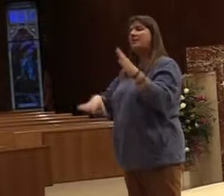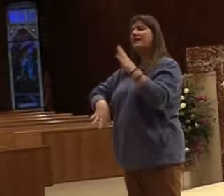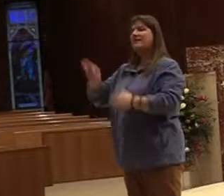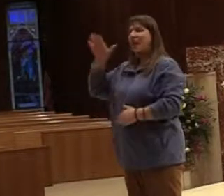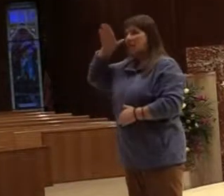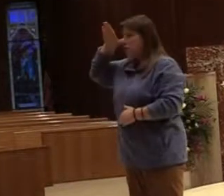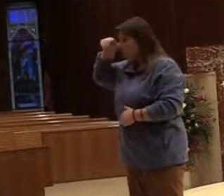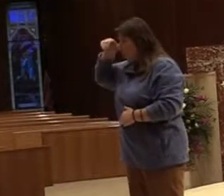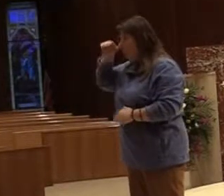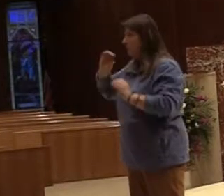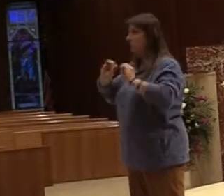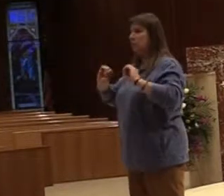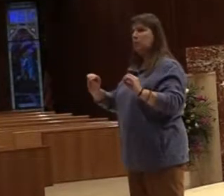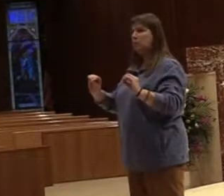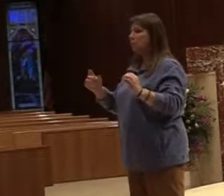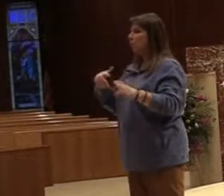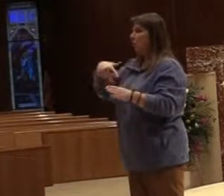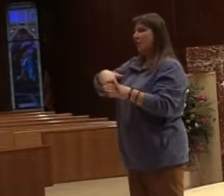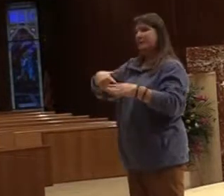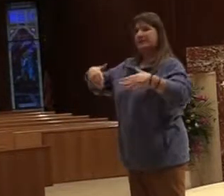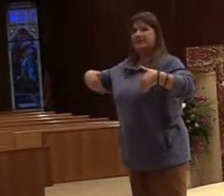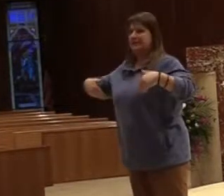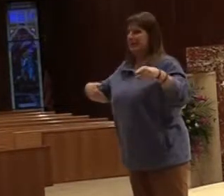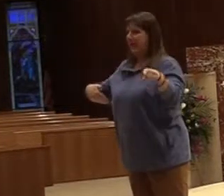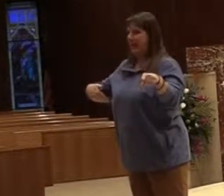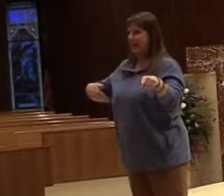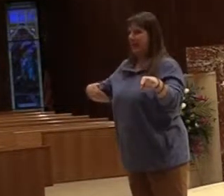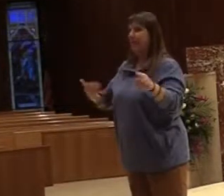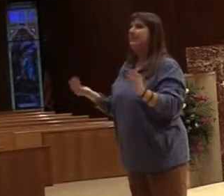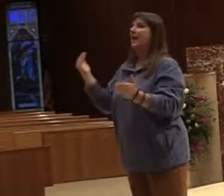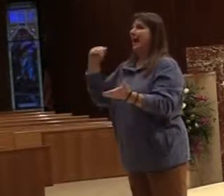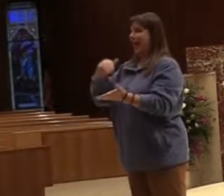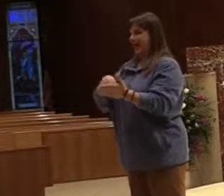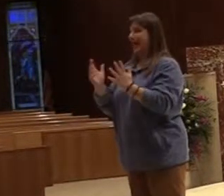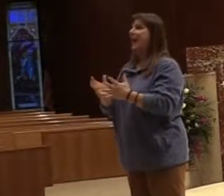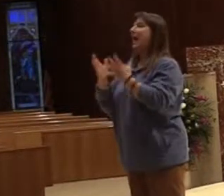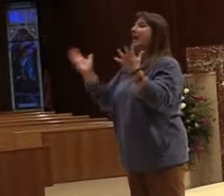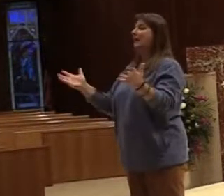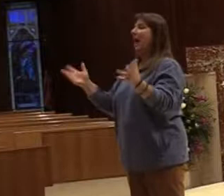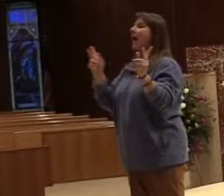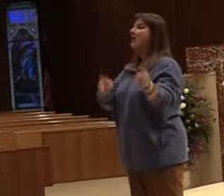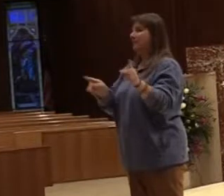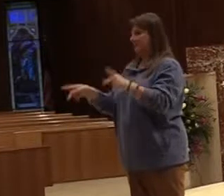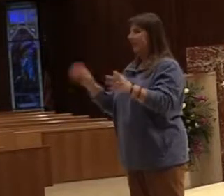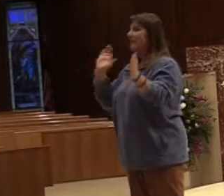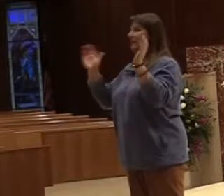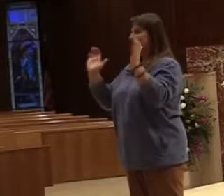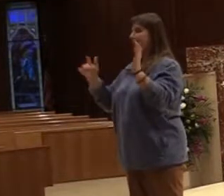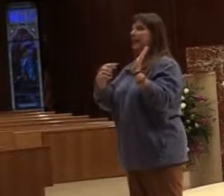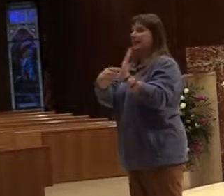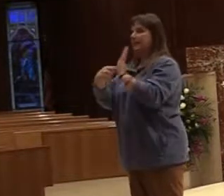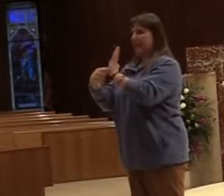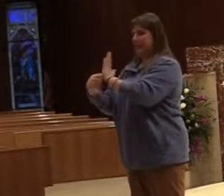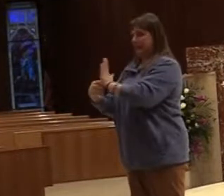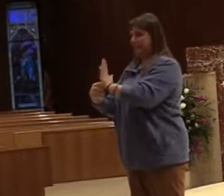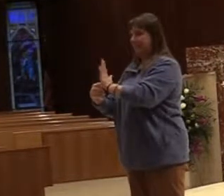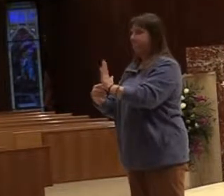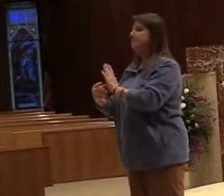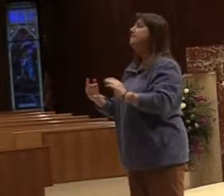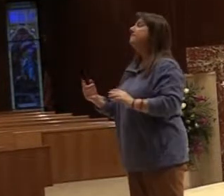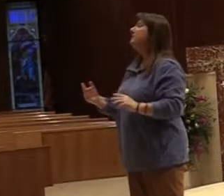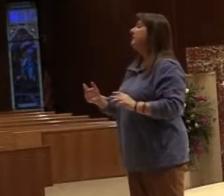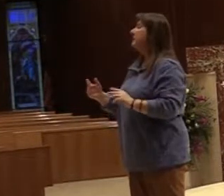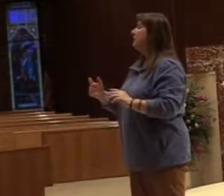sat. This also is rich in symbolism, that a military king would ride into a city on a